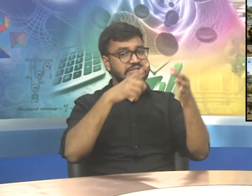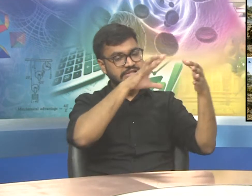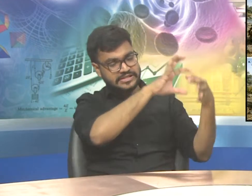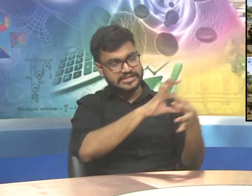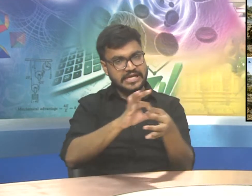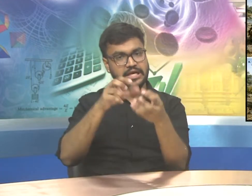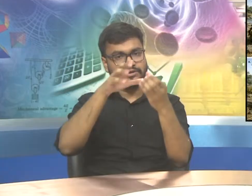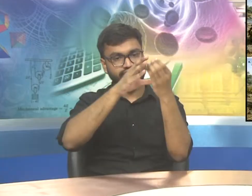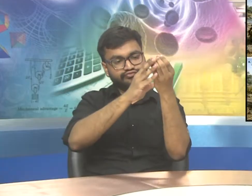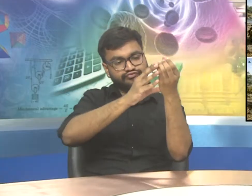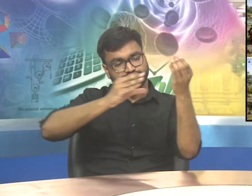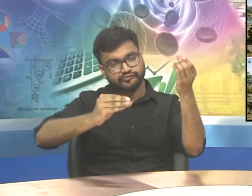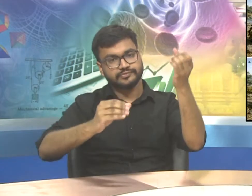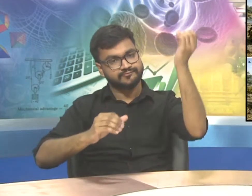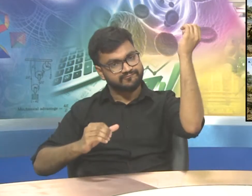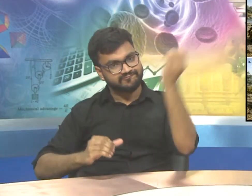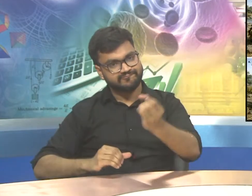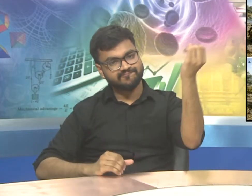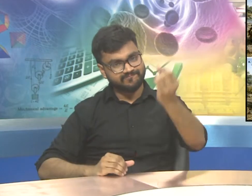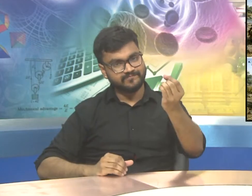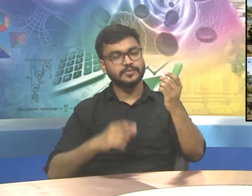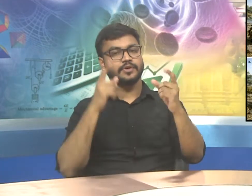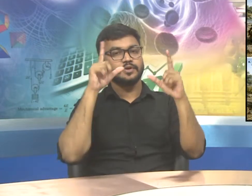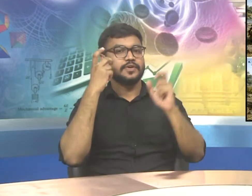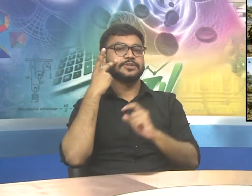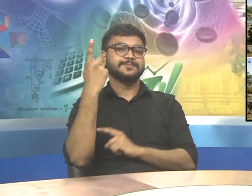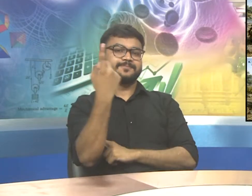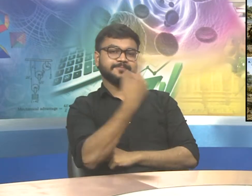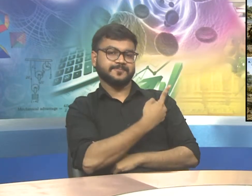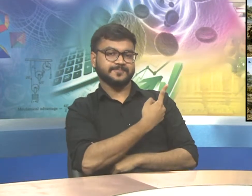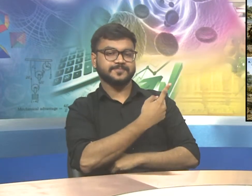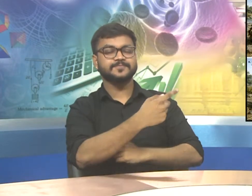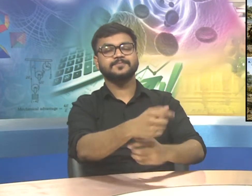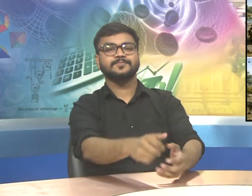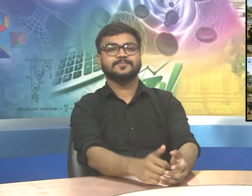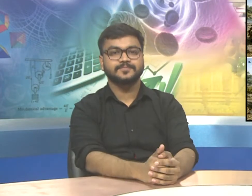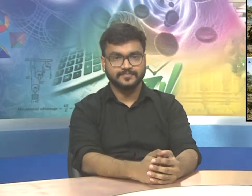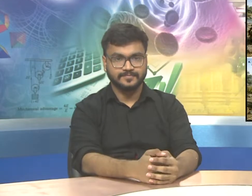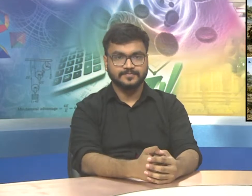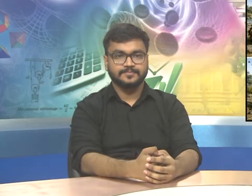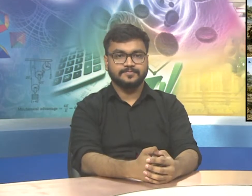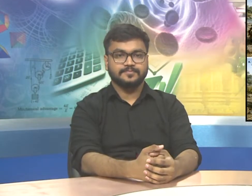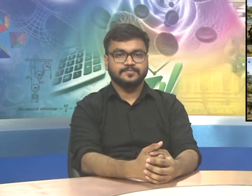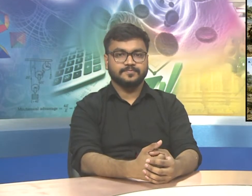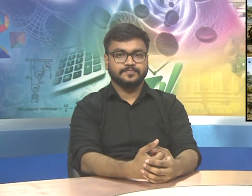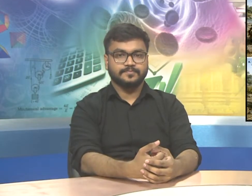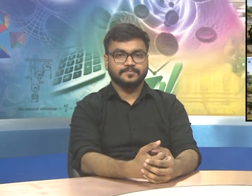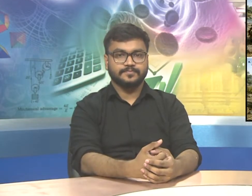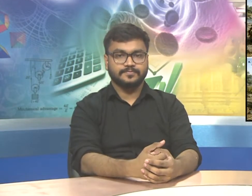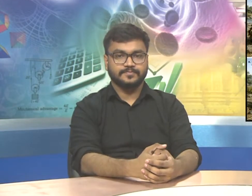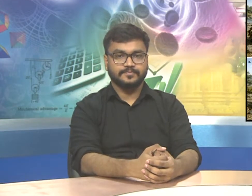As you can see on the screen, there is a steps how